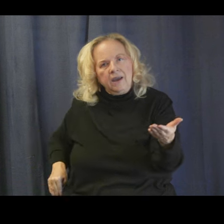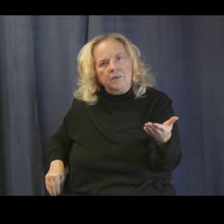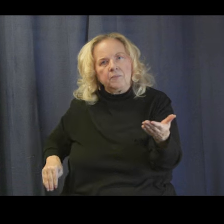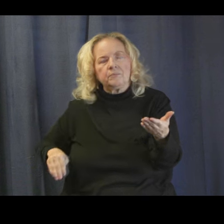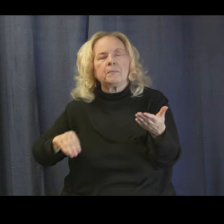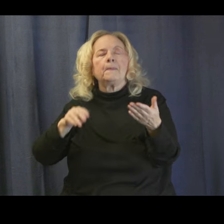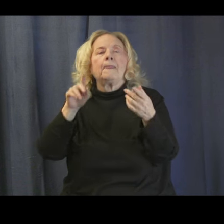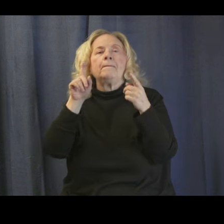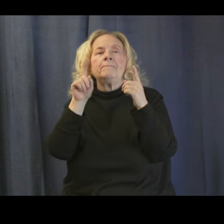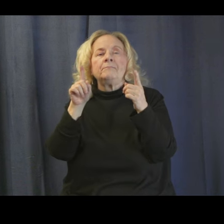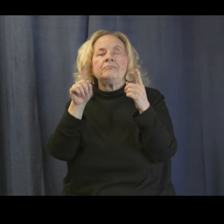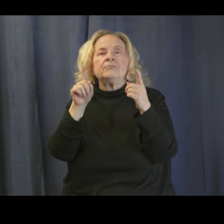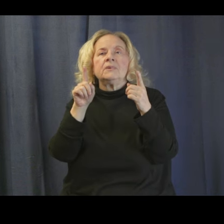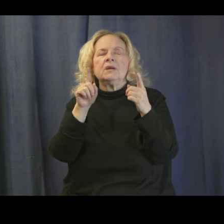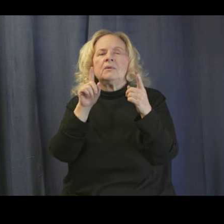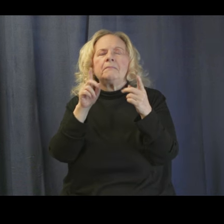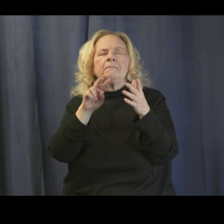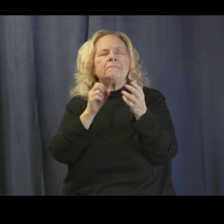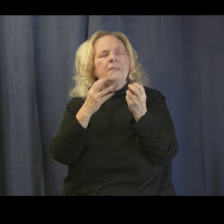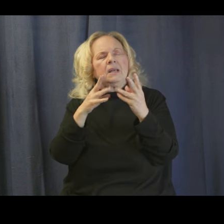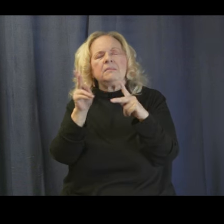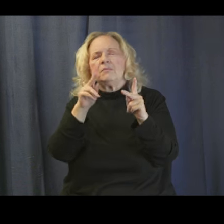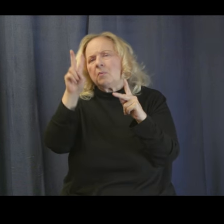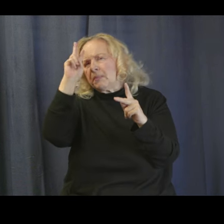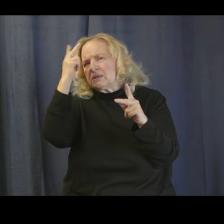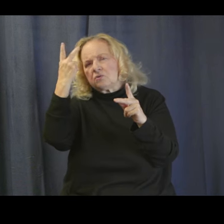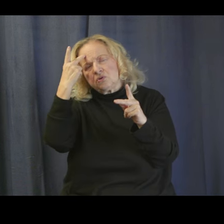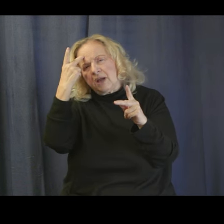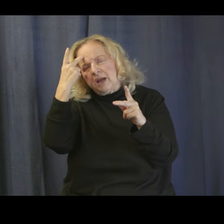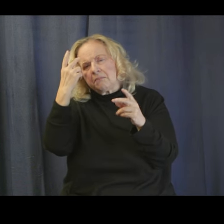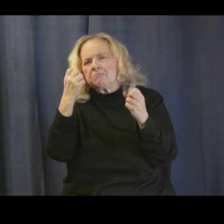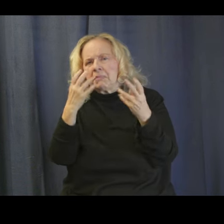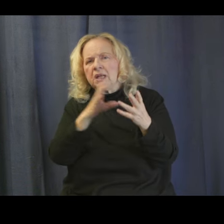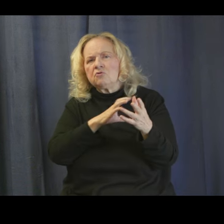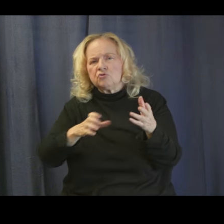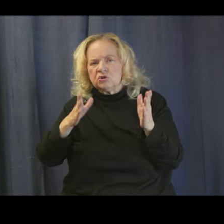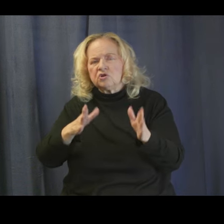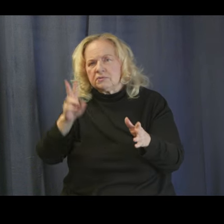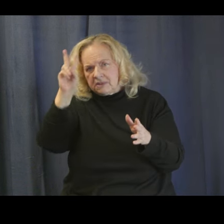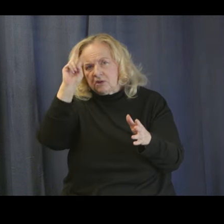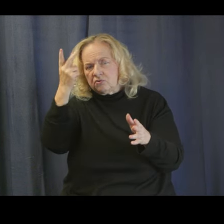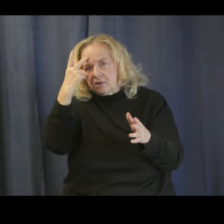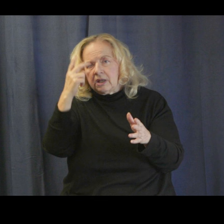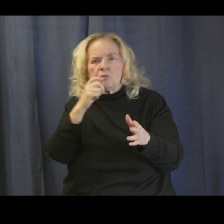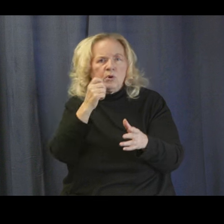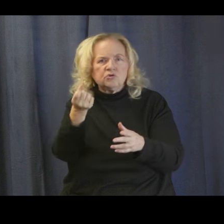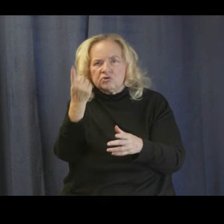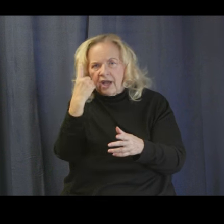at this. This is what is so misunderstood by many Christians,